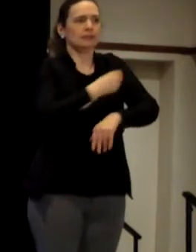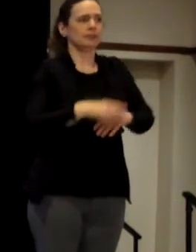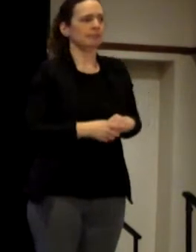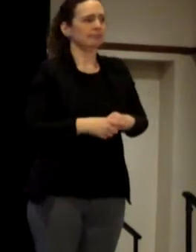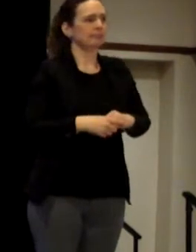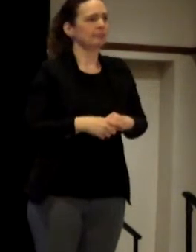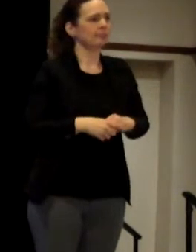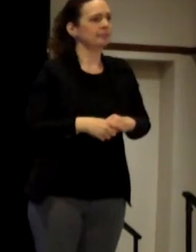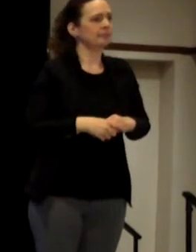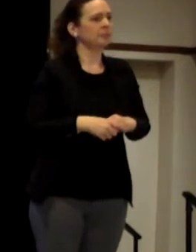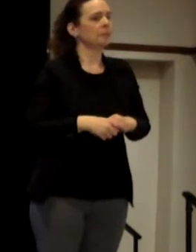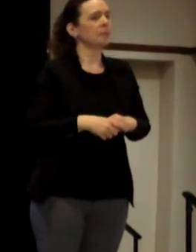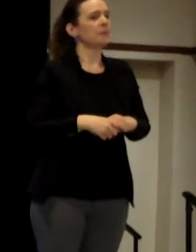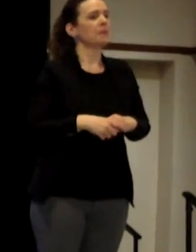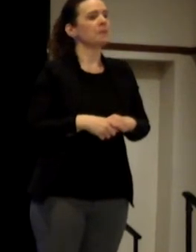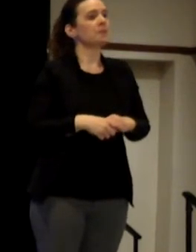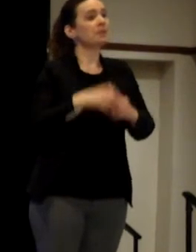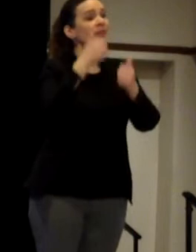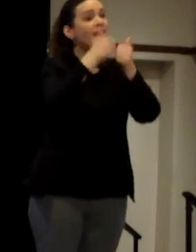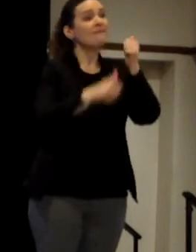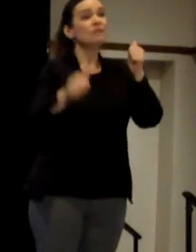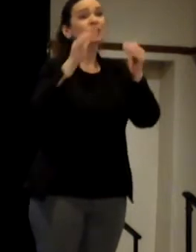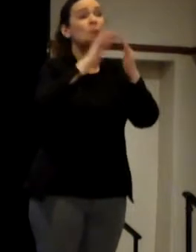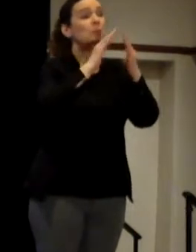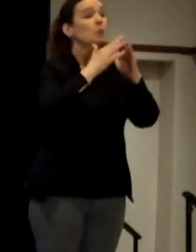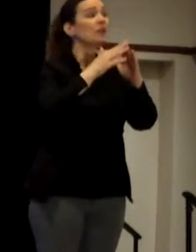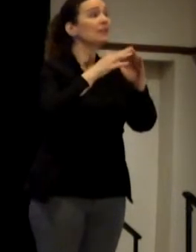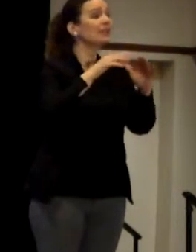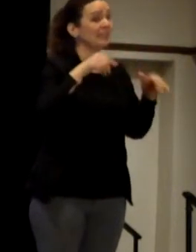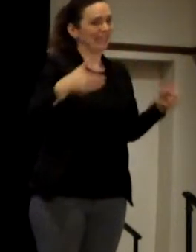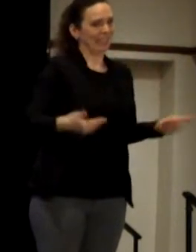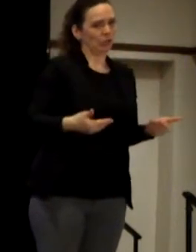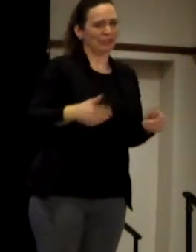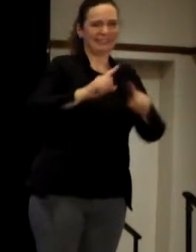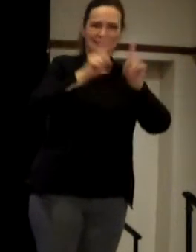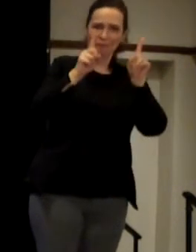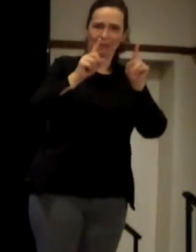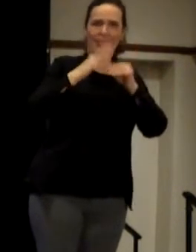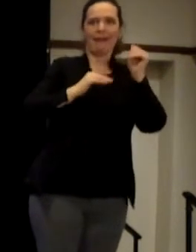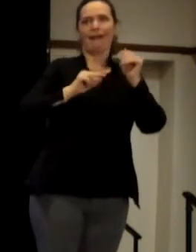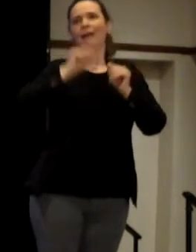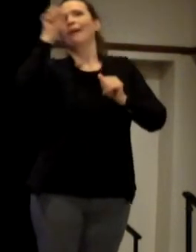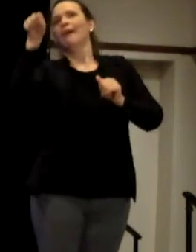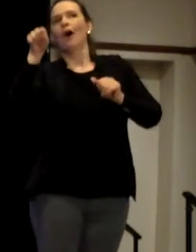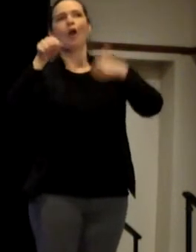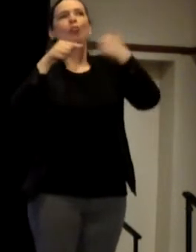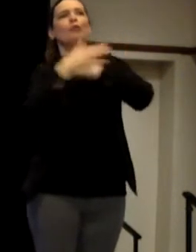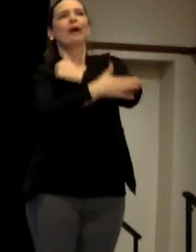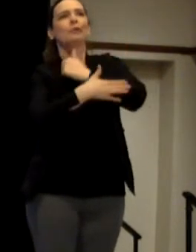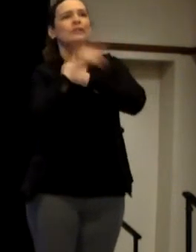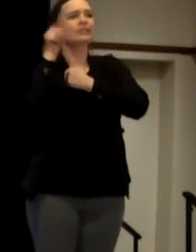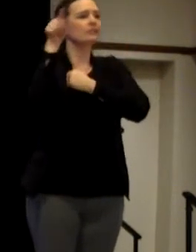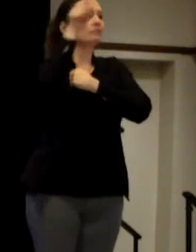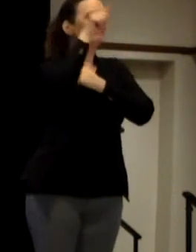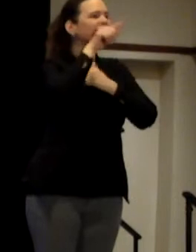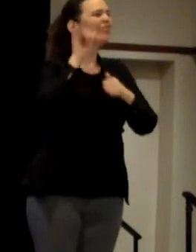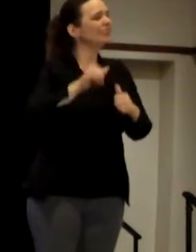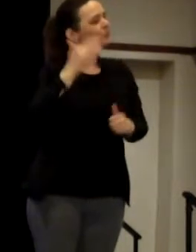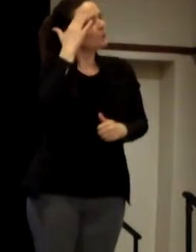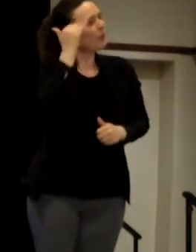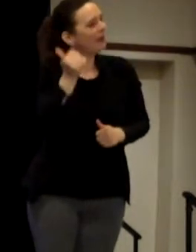the same throughout New York State. And so, again, that's why traditionally counties run these vaccination